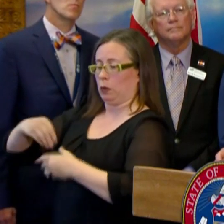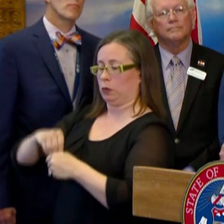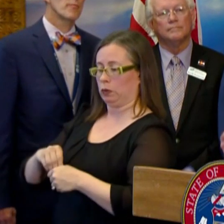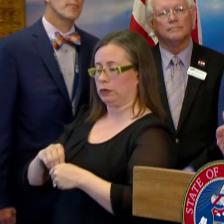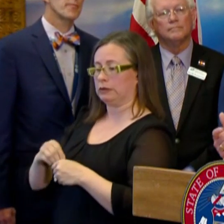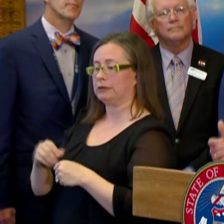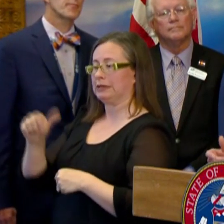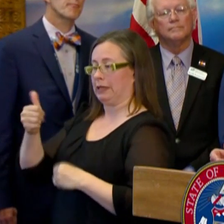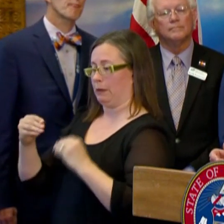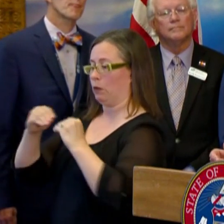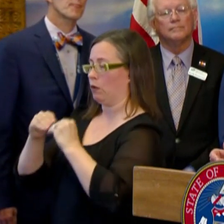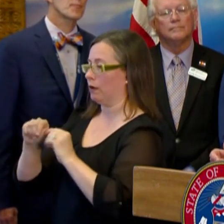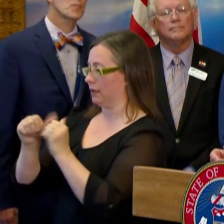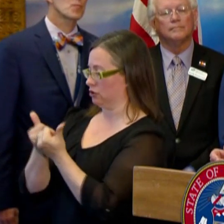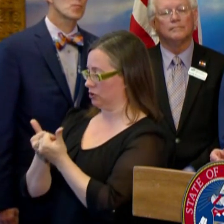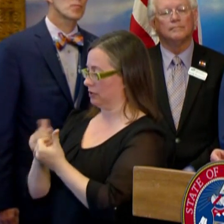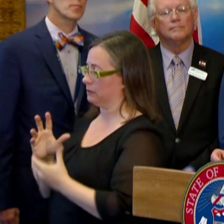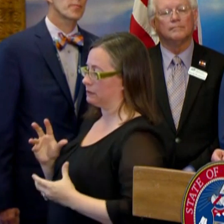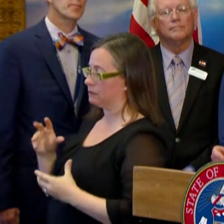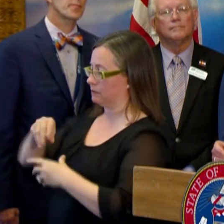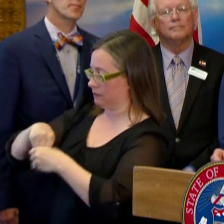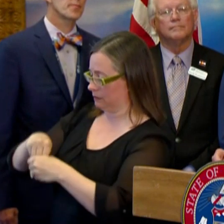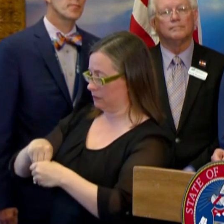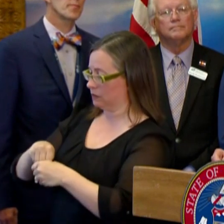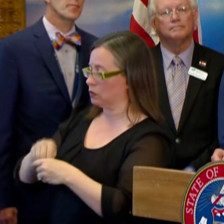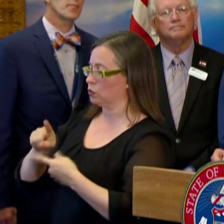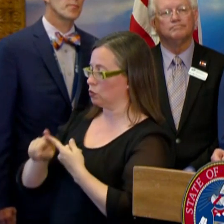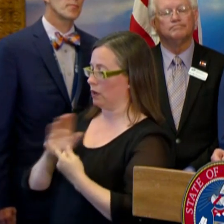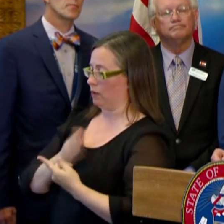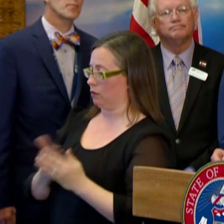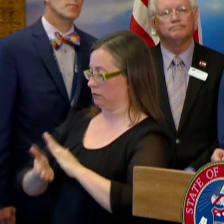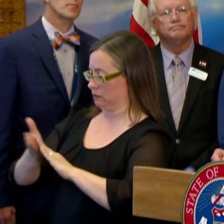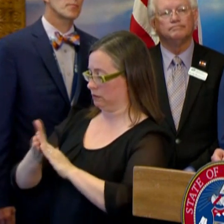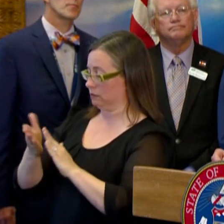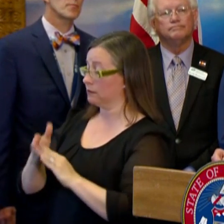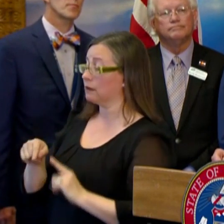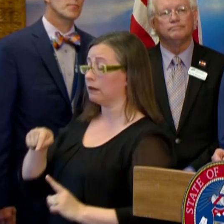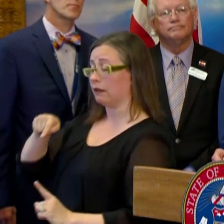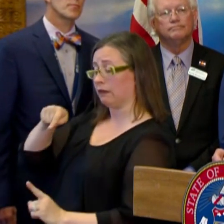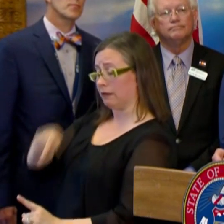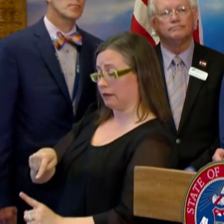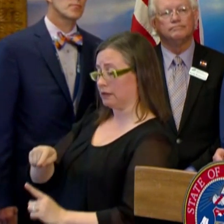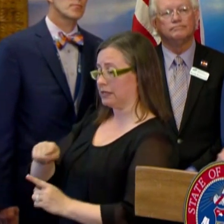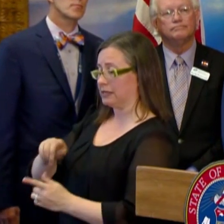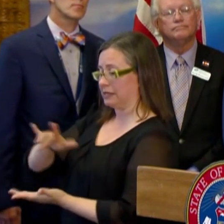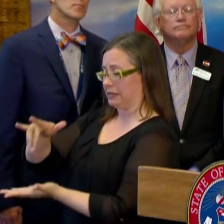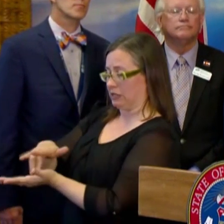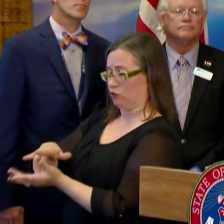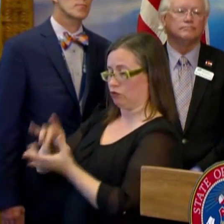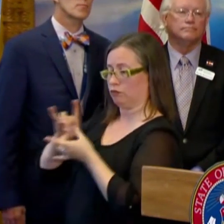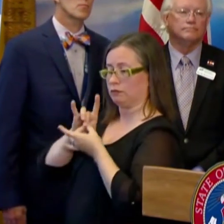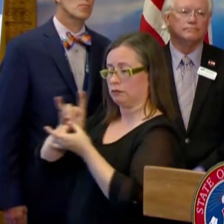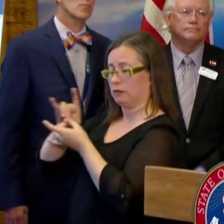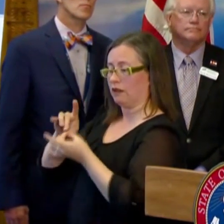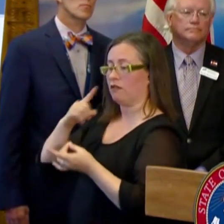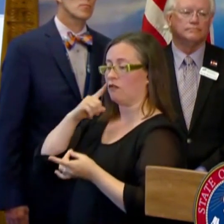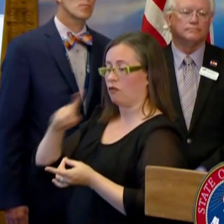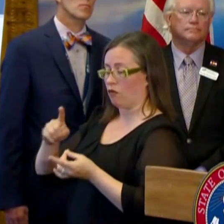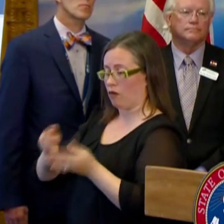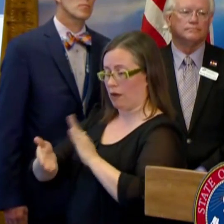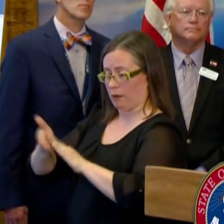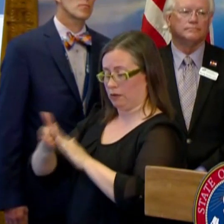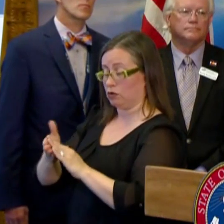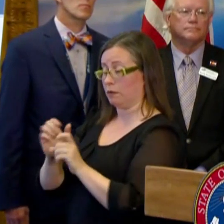agencies. The state's Emergency Operations Center is the central point of coordination for departments and agencies of the state in order to